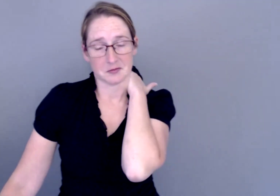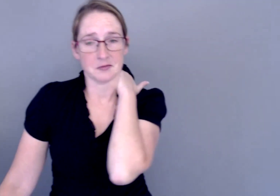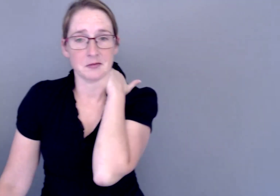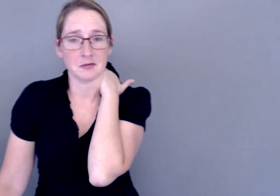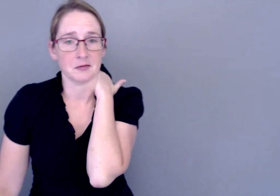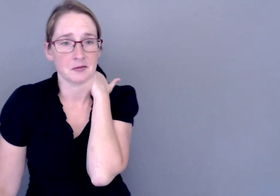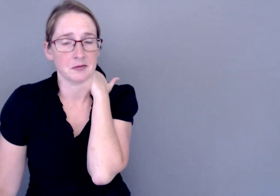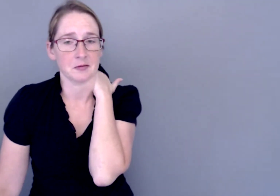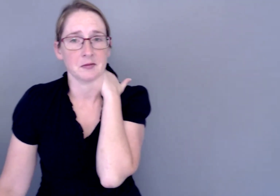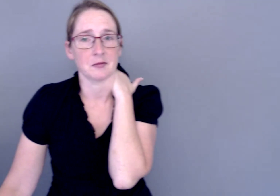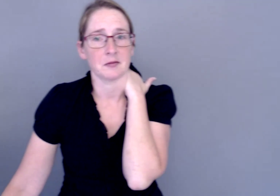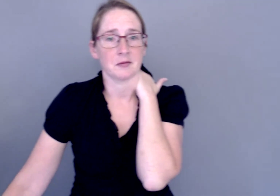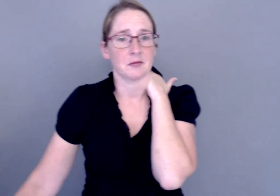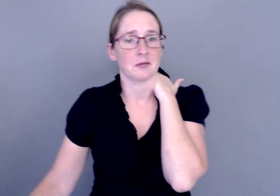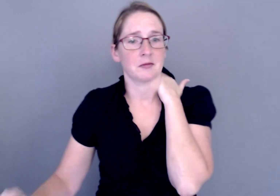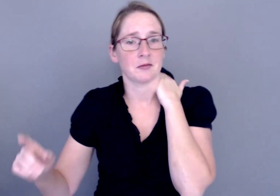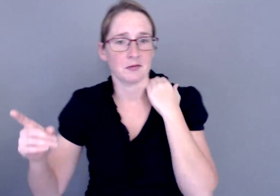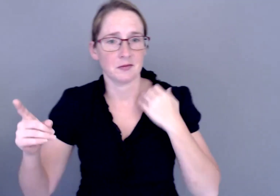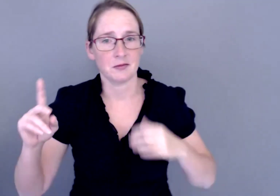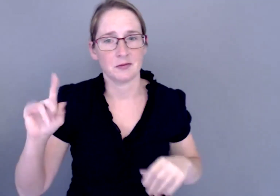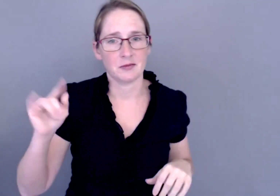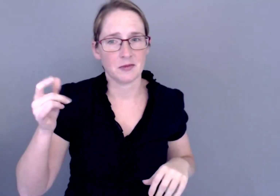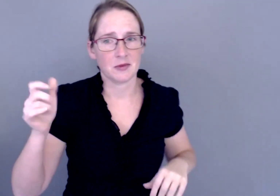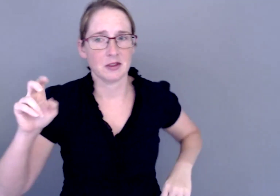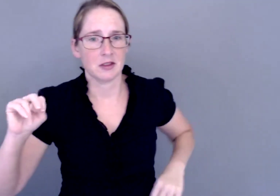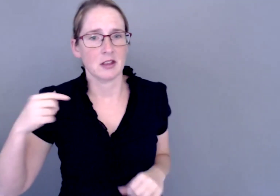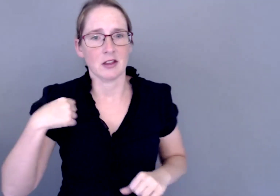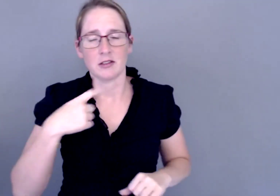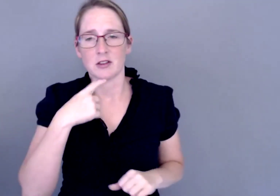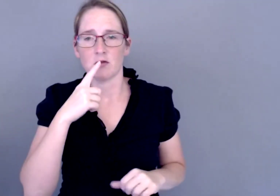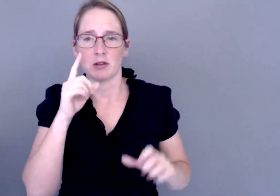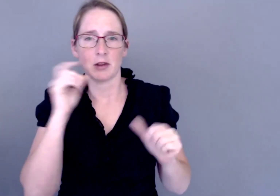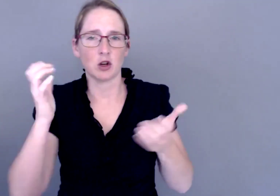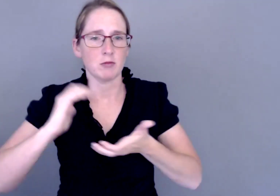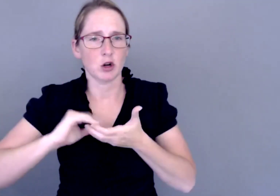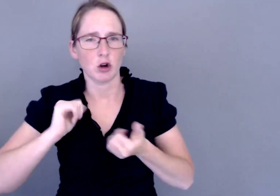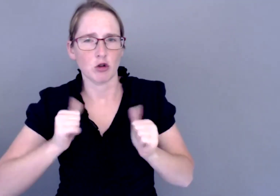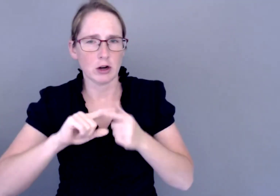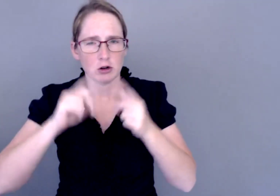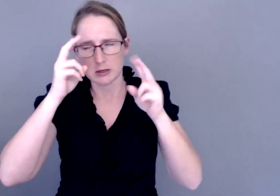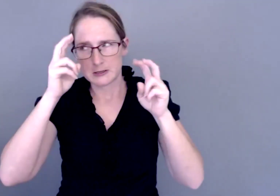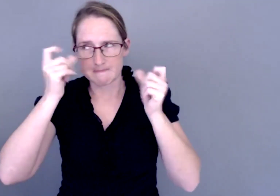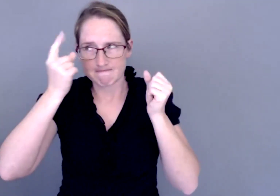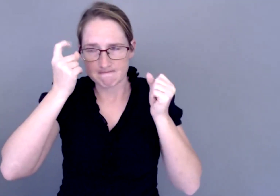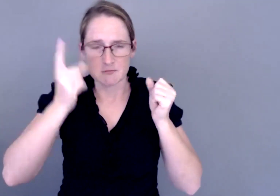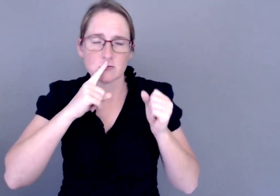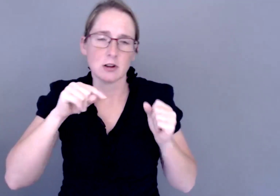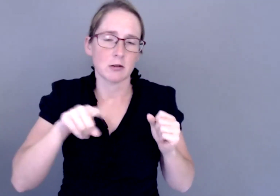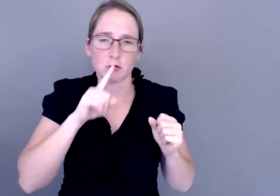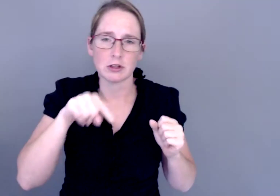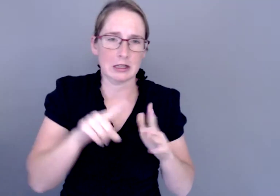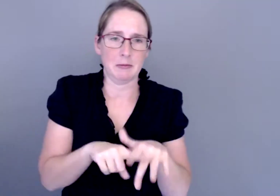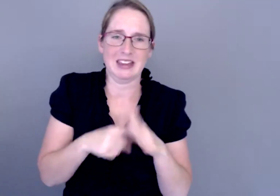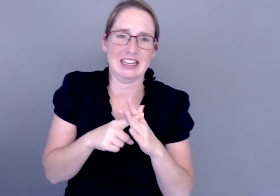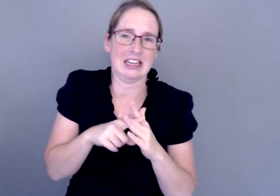I I took imagine a partners moment for it. probably. Go ahead, Catherine. Oh, I was just going to share. I imagine partners are kind of digesting this, and I imagine this probably is the beginning